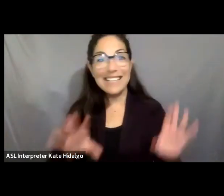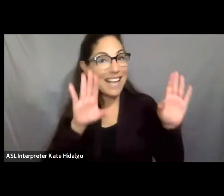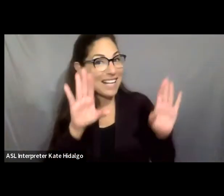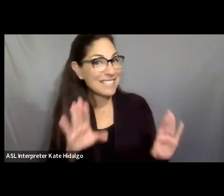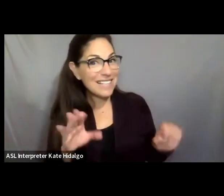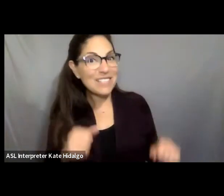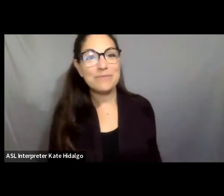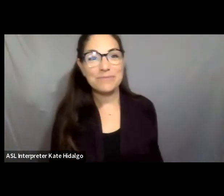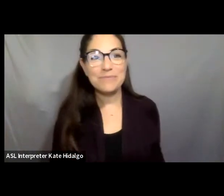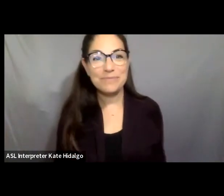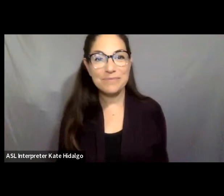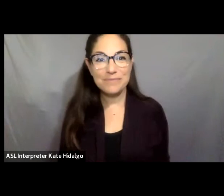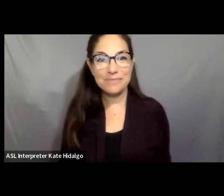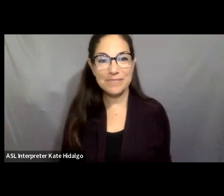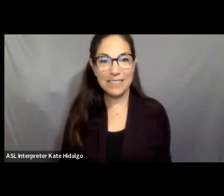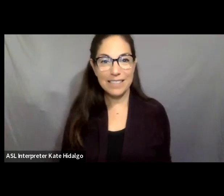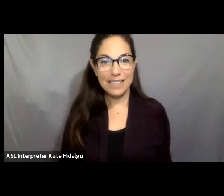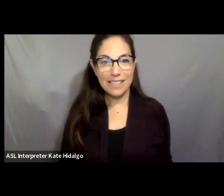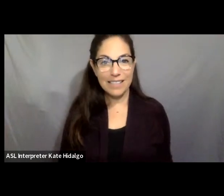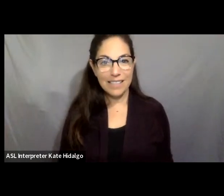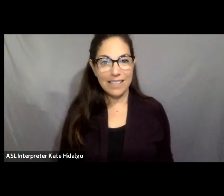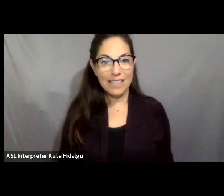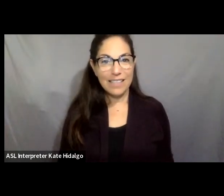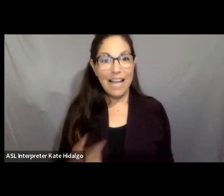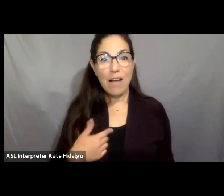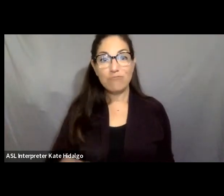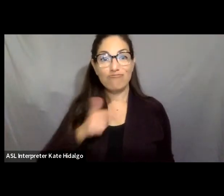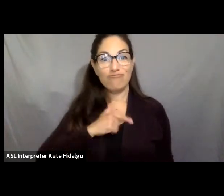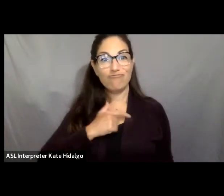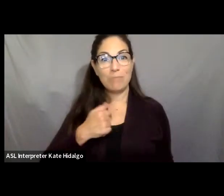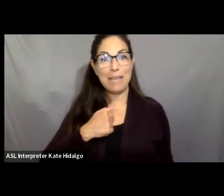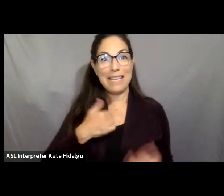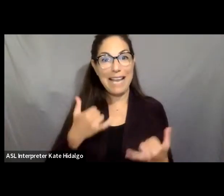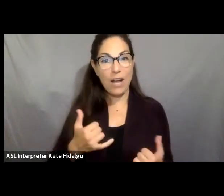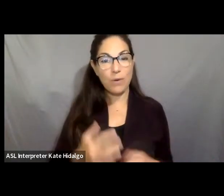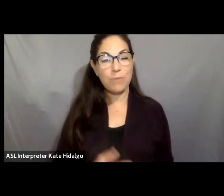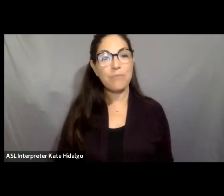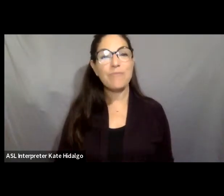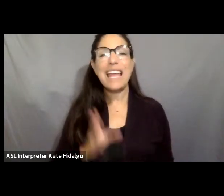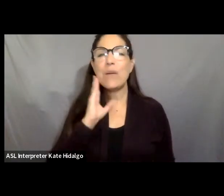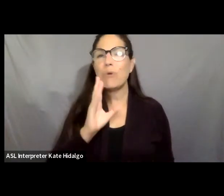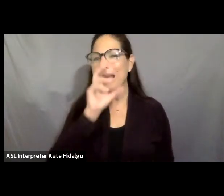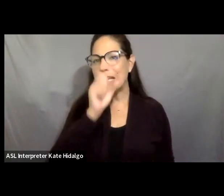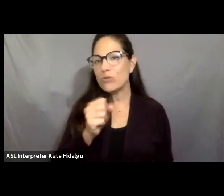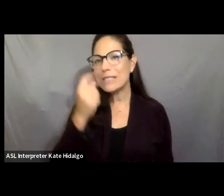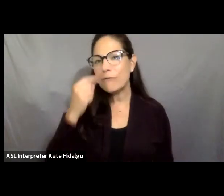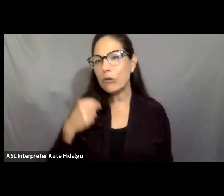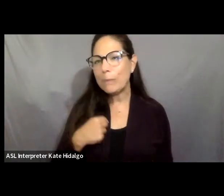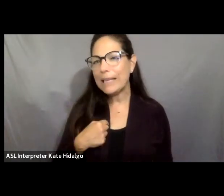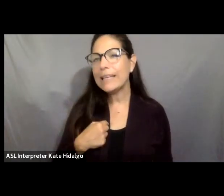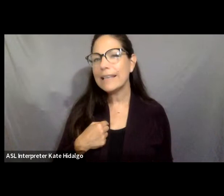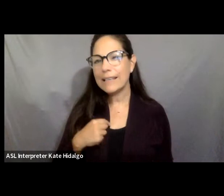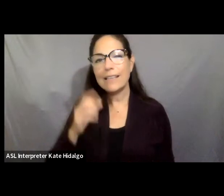Excellent. No, I'm going to take a turn. It's going to be interesting for me.